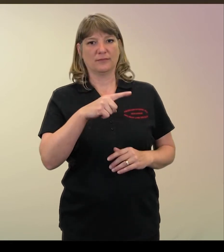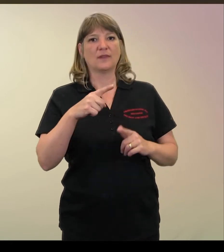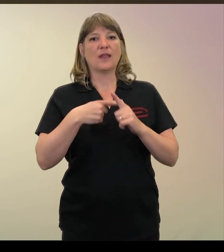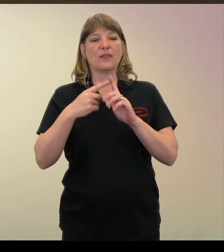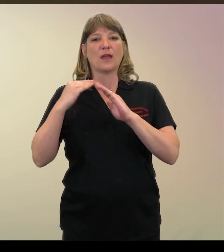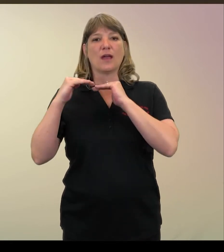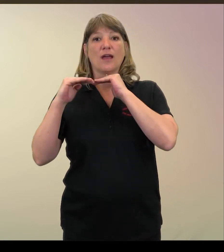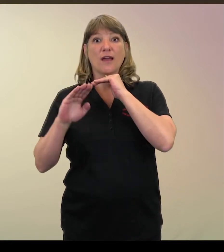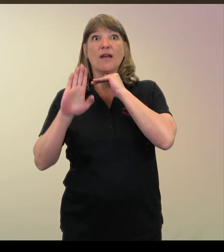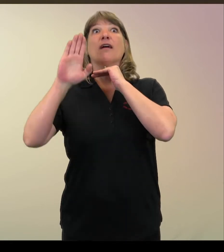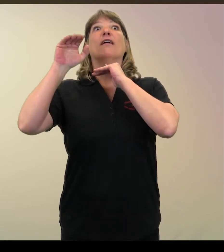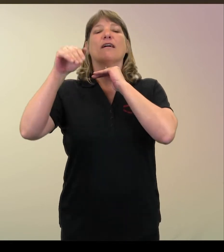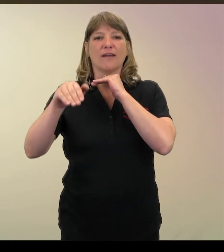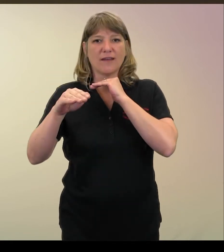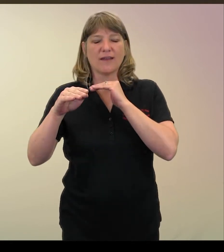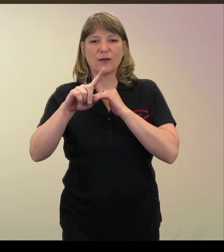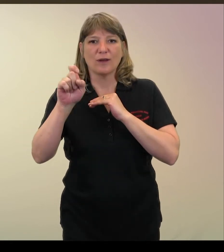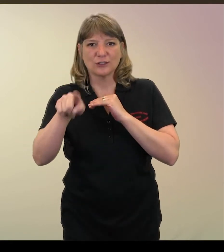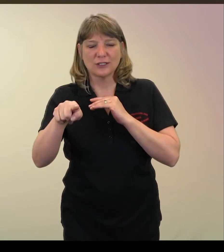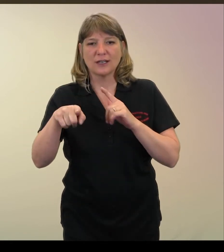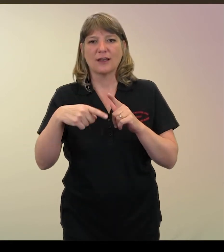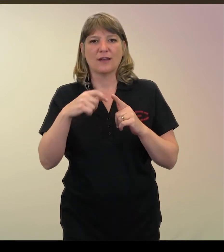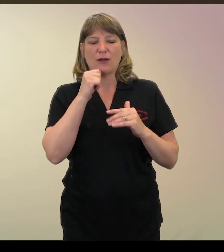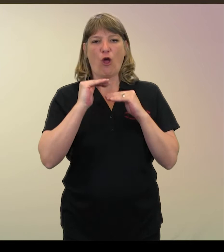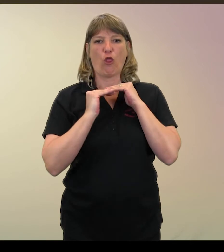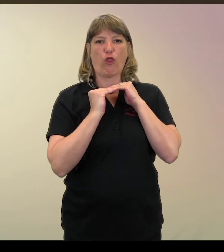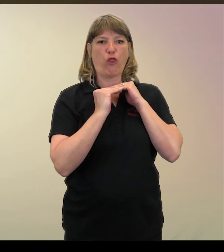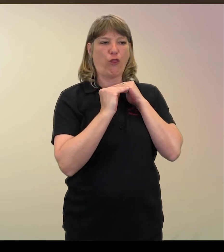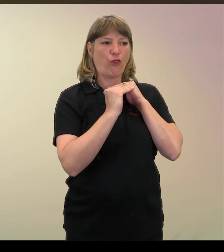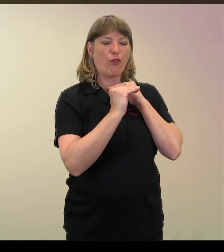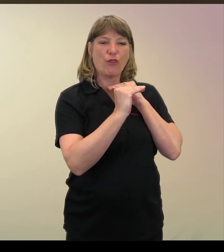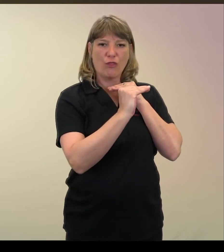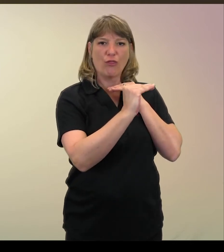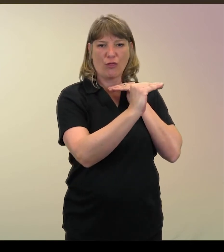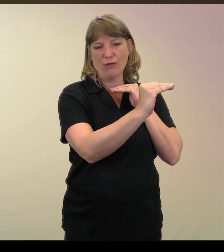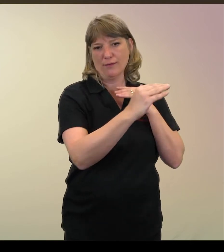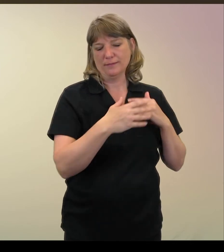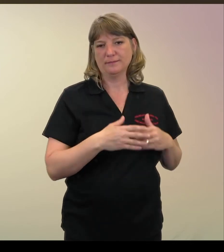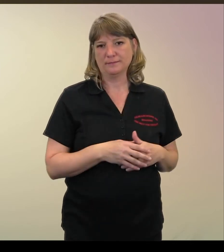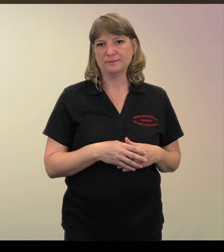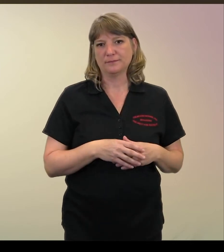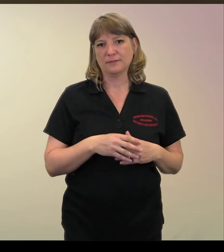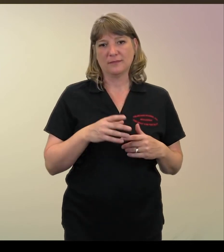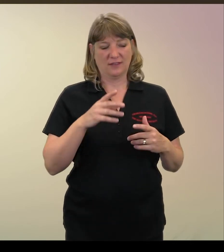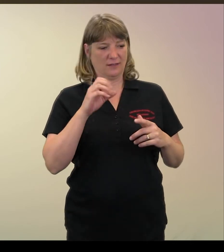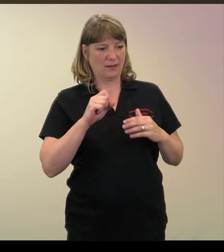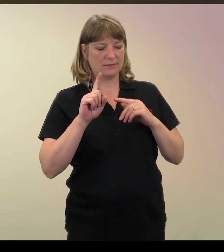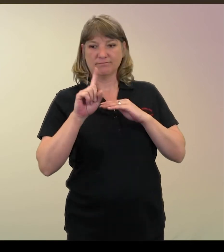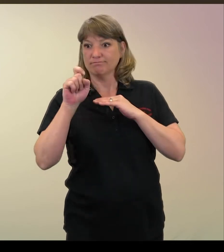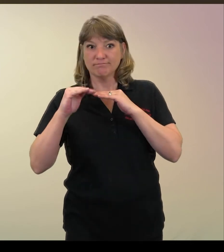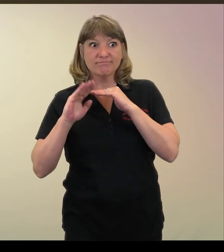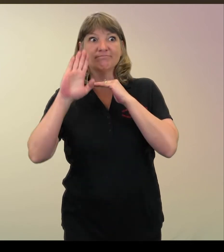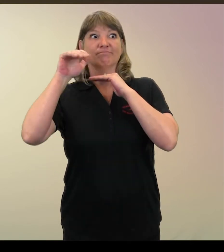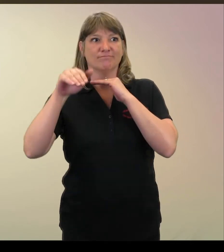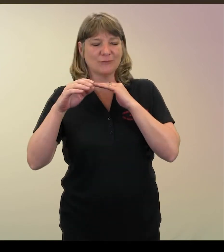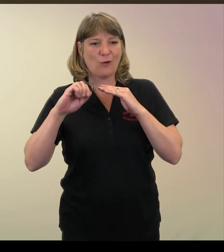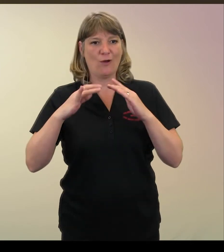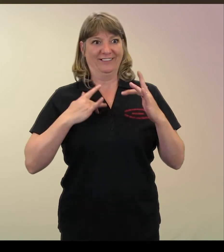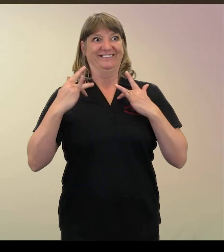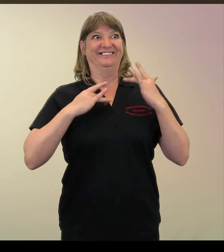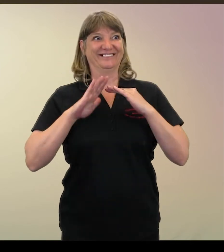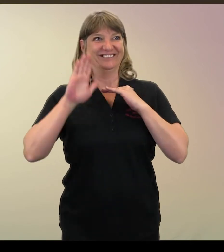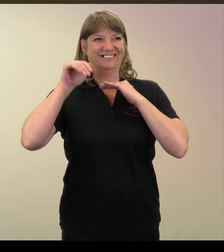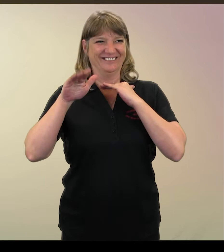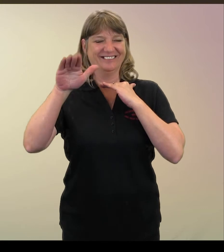for example, with a rising intonation at the end, rather than having a monotone tone of voice in asking a question